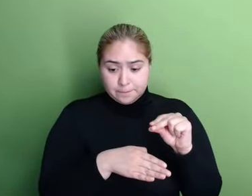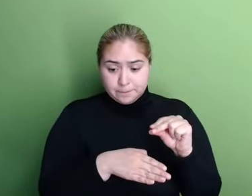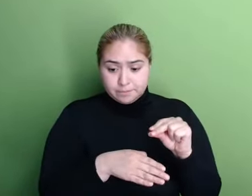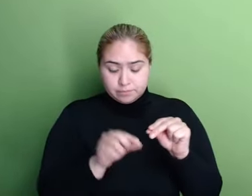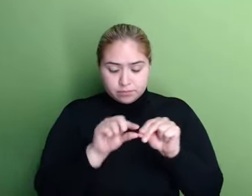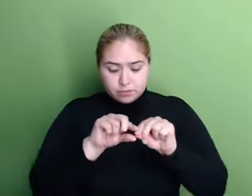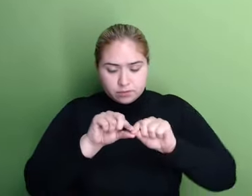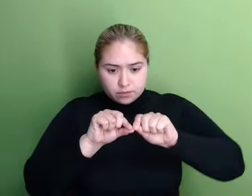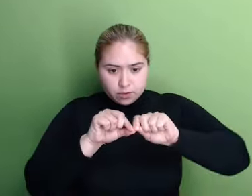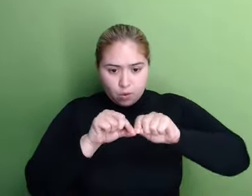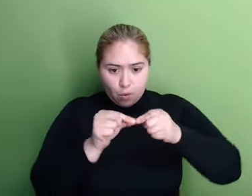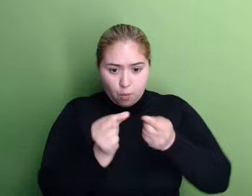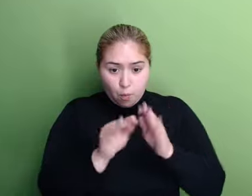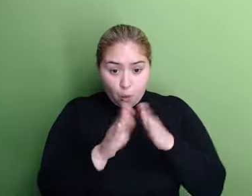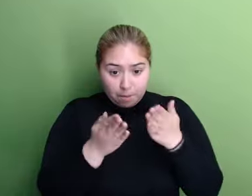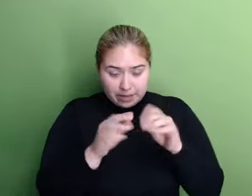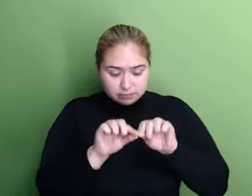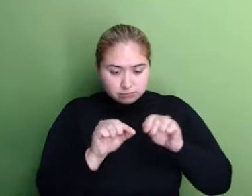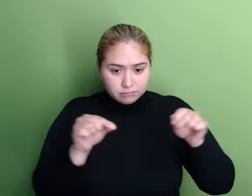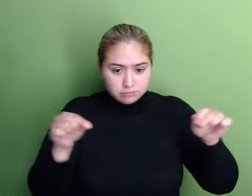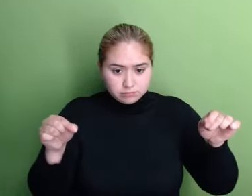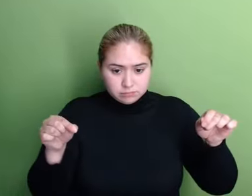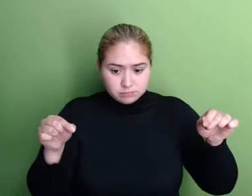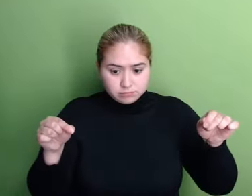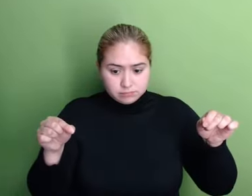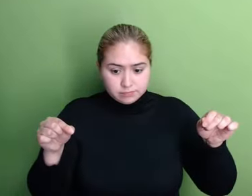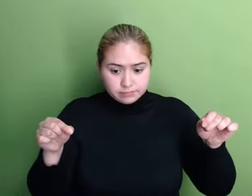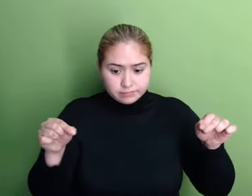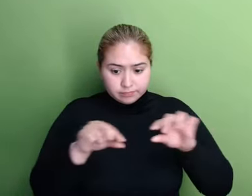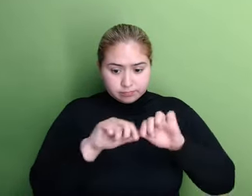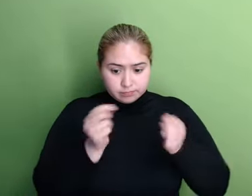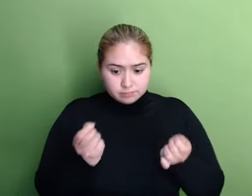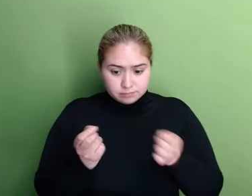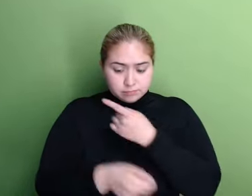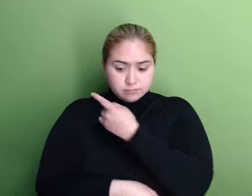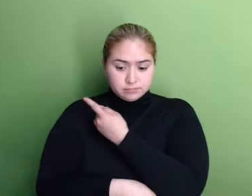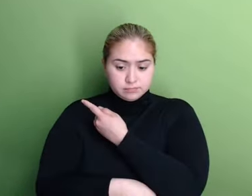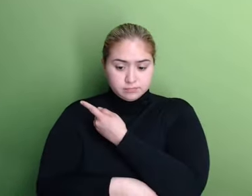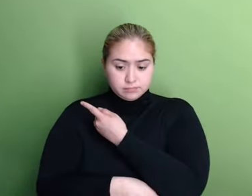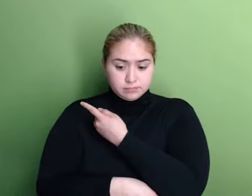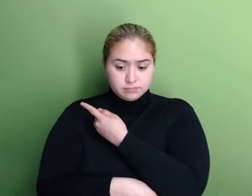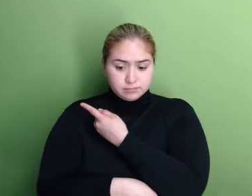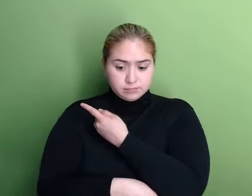Okay, because your digestive tract is just a hole. So take your paper clip, straighten it out like